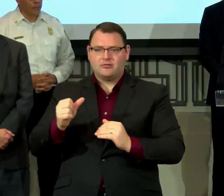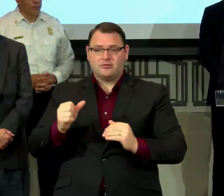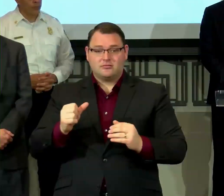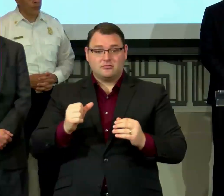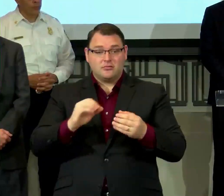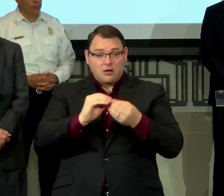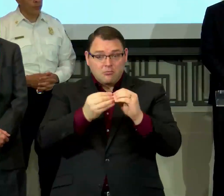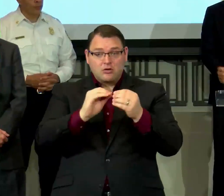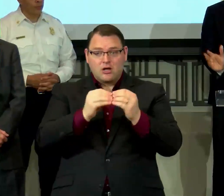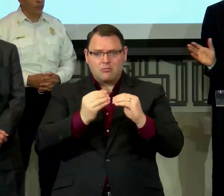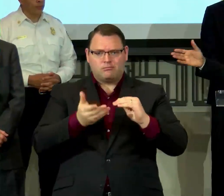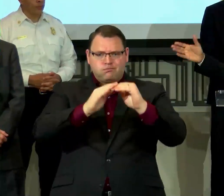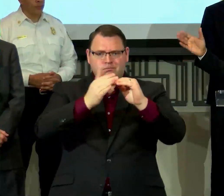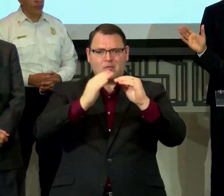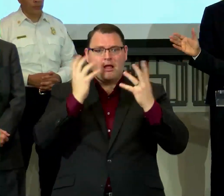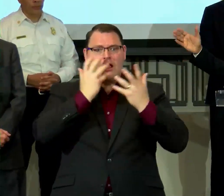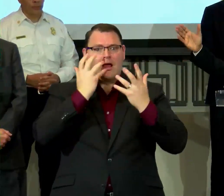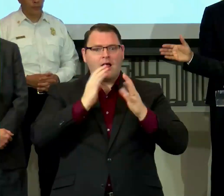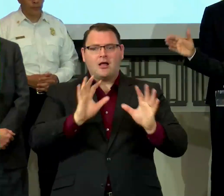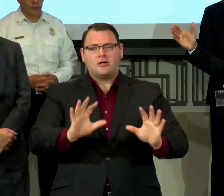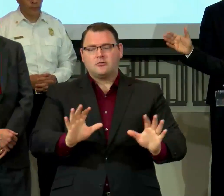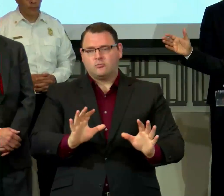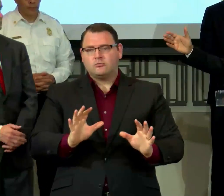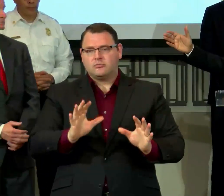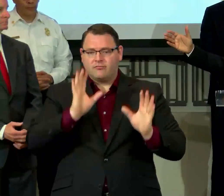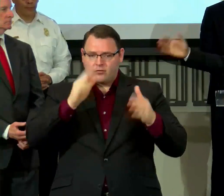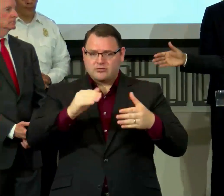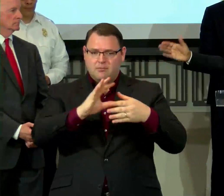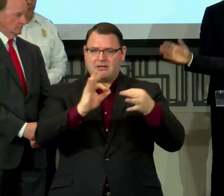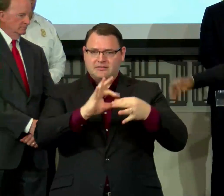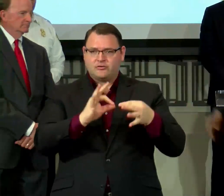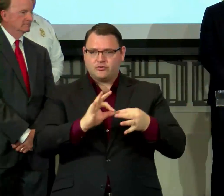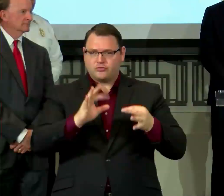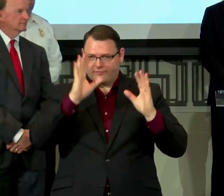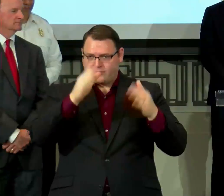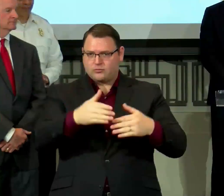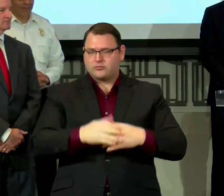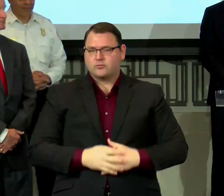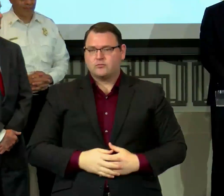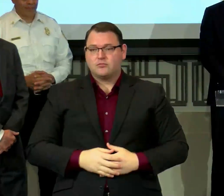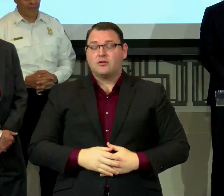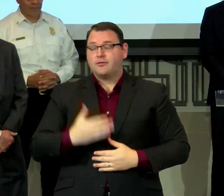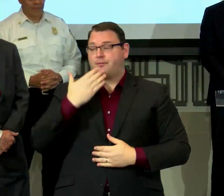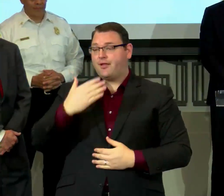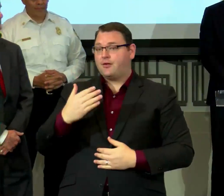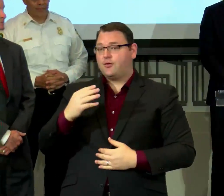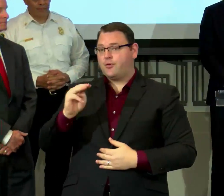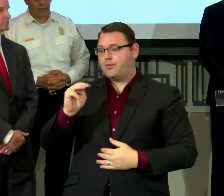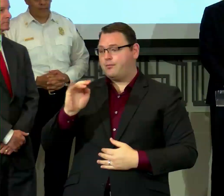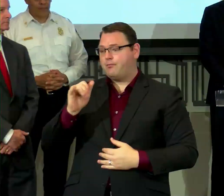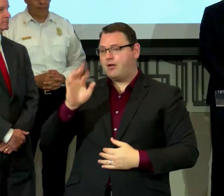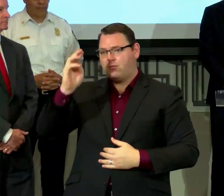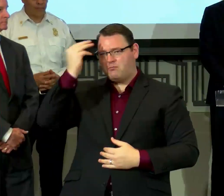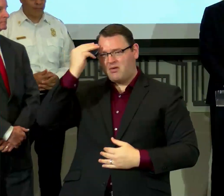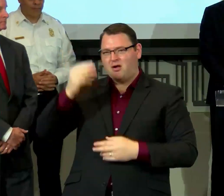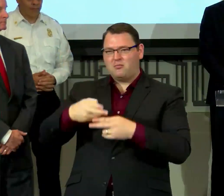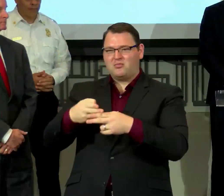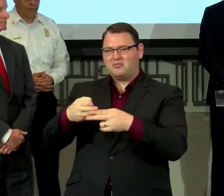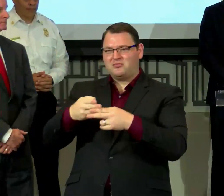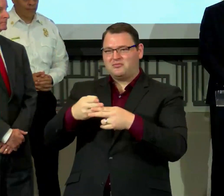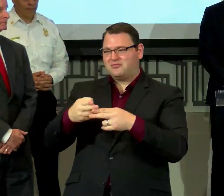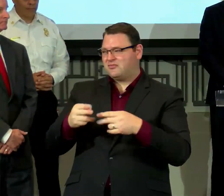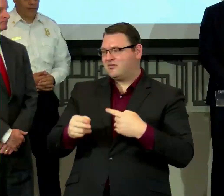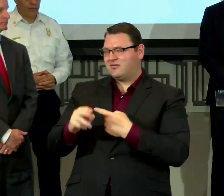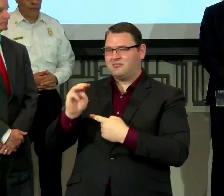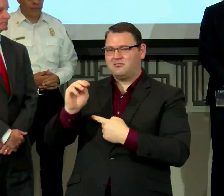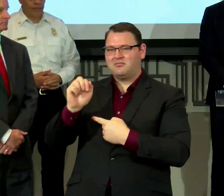And please bear in mind, and I forgot to acknowledge Mayor Pro Tem Martin for being here. I want to thank him because he's been pitching